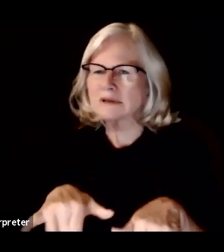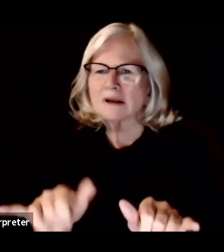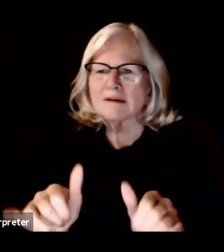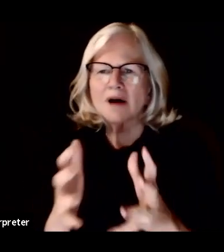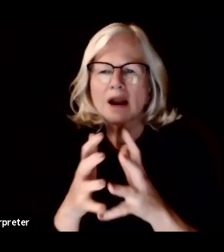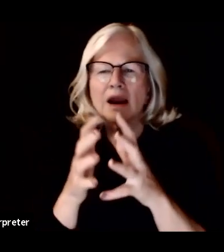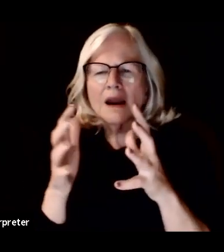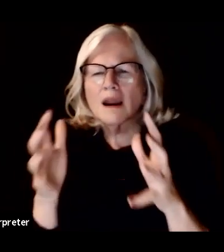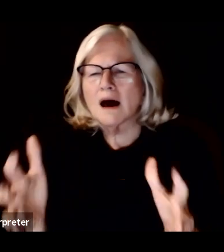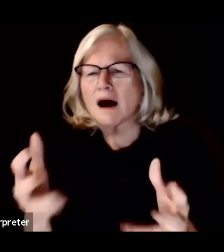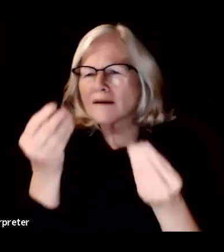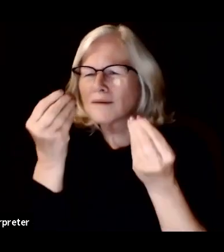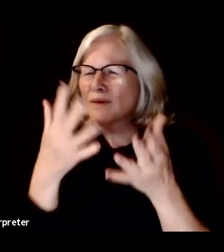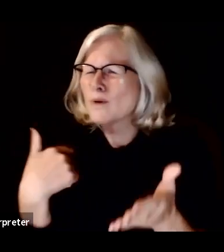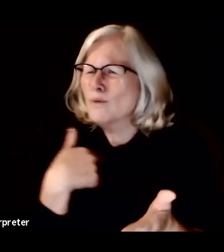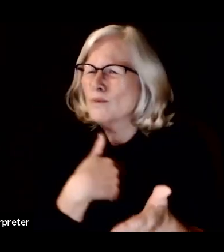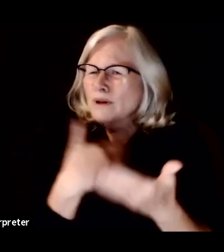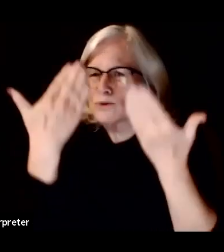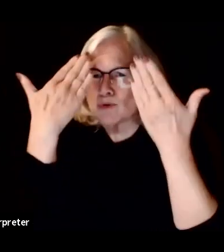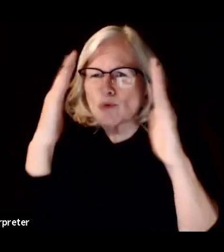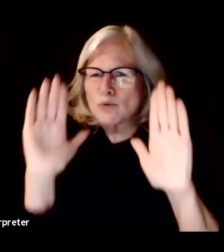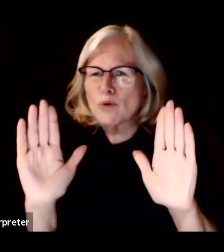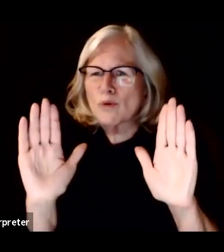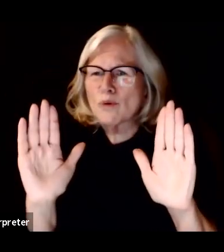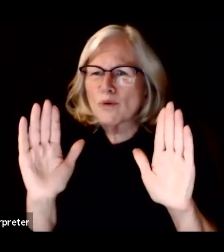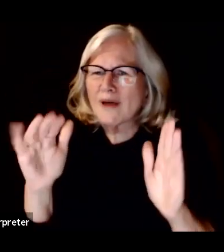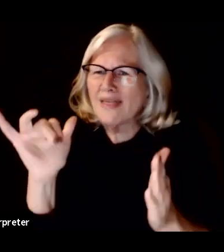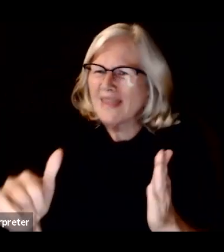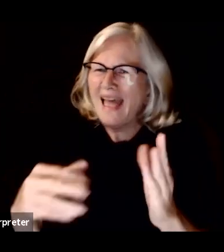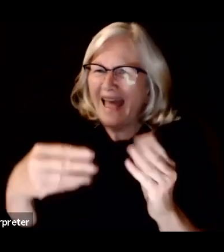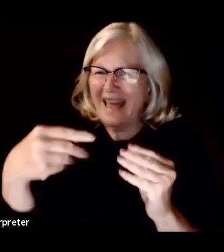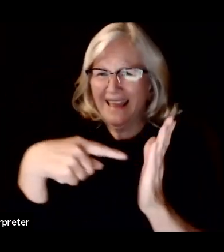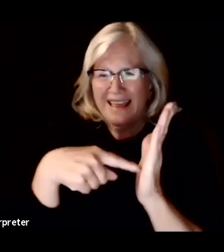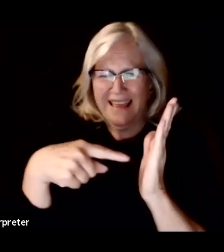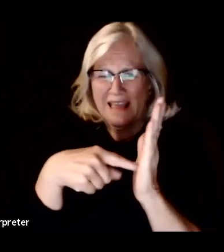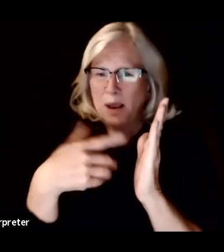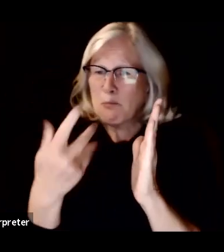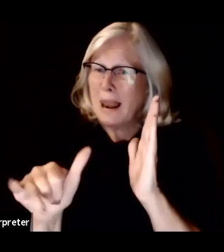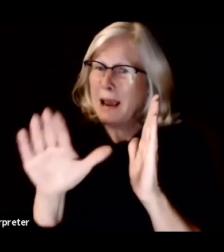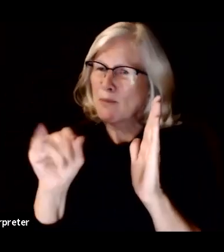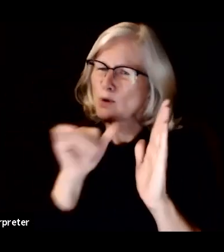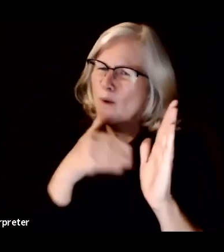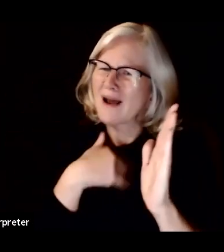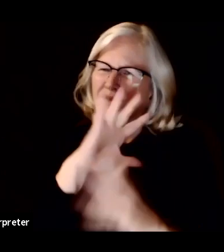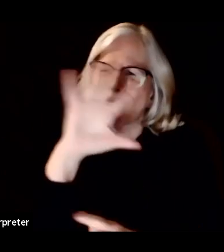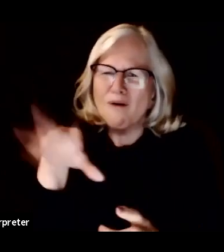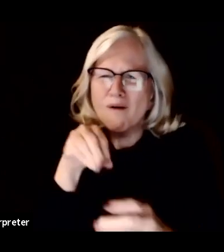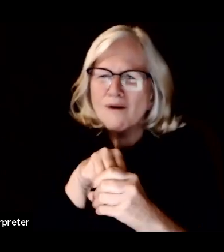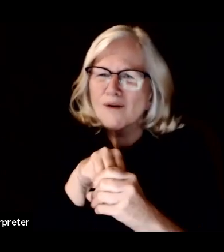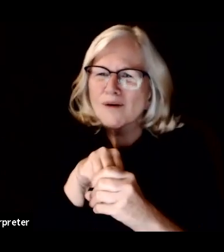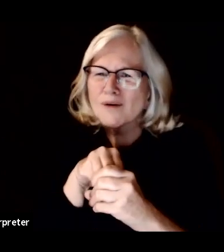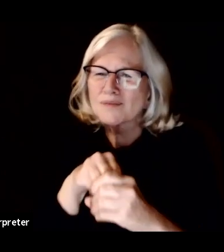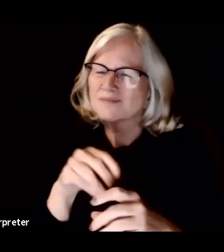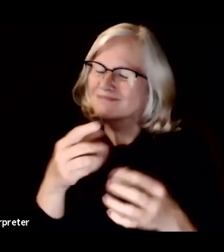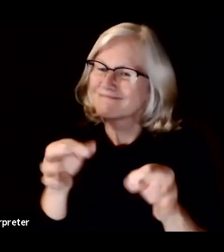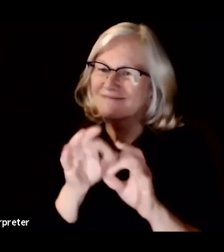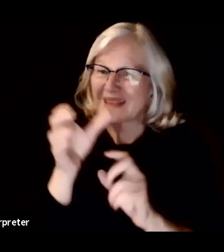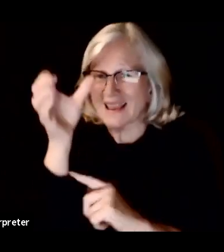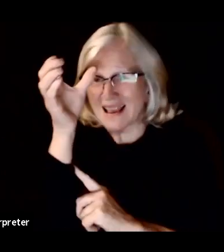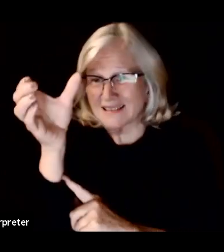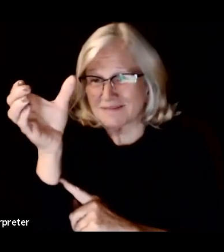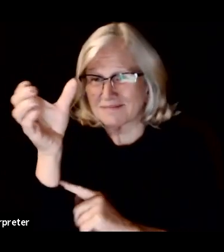that it does not provide for us. Kind of the key concepts that the playbook provide for us are, first, that